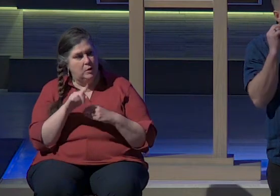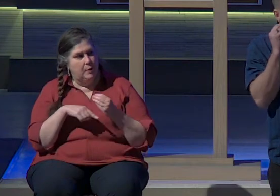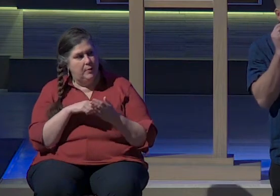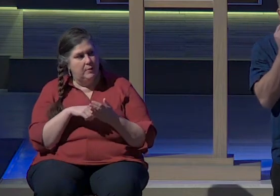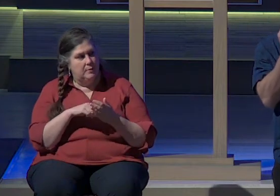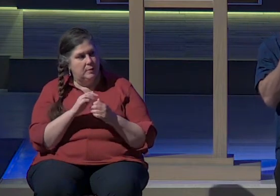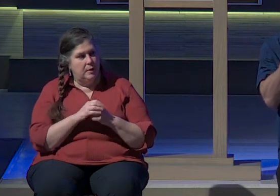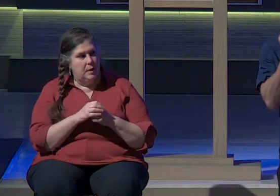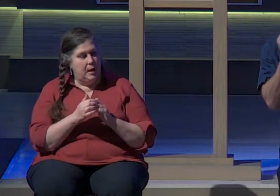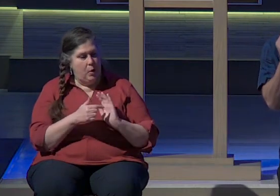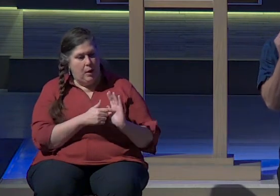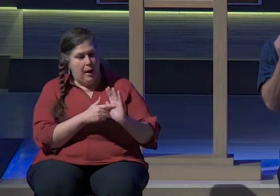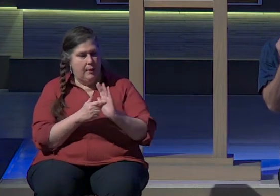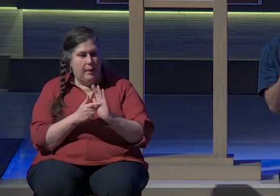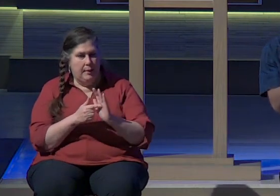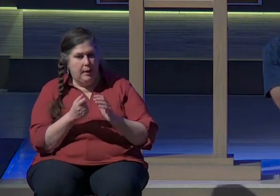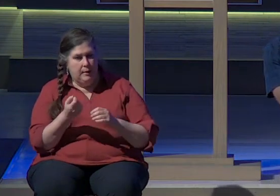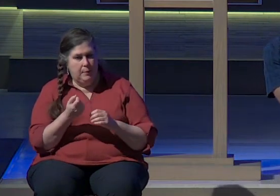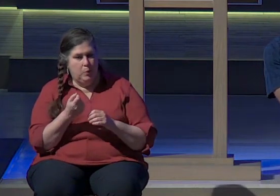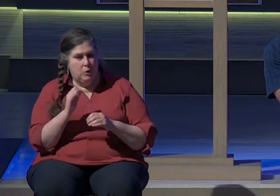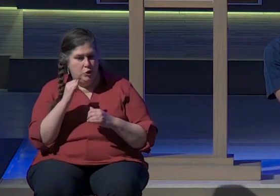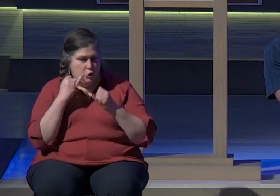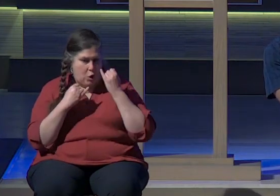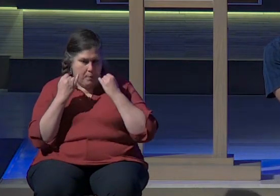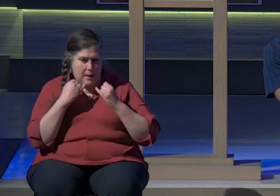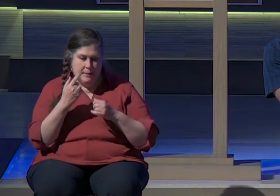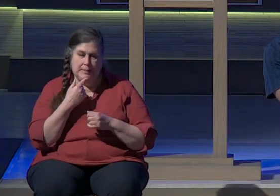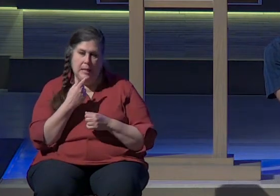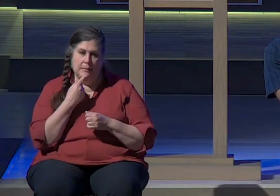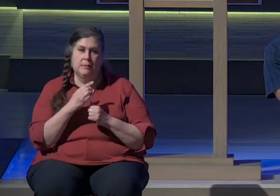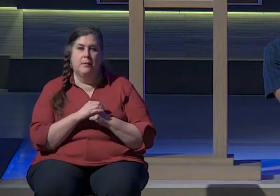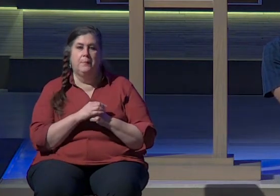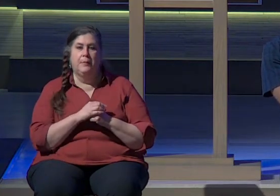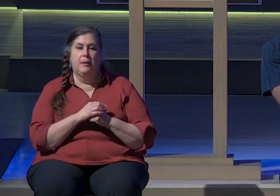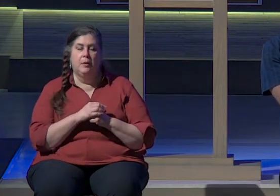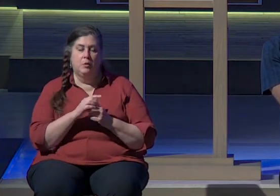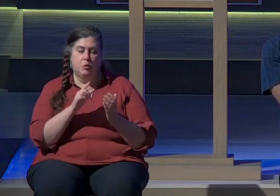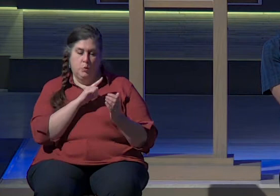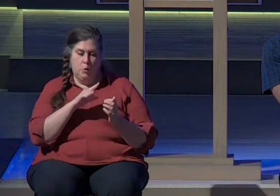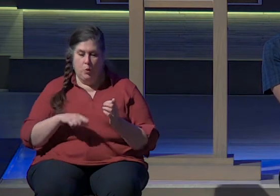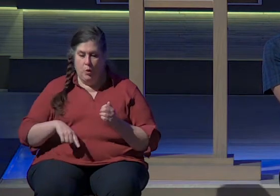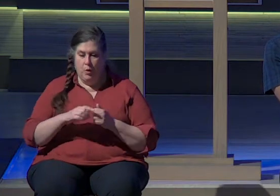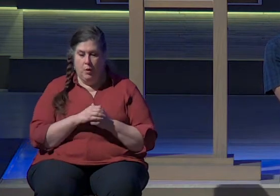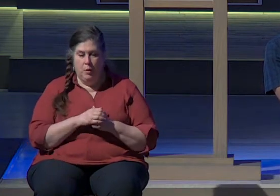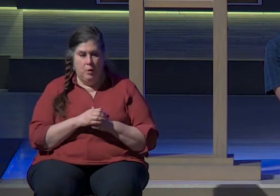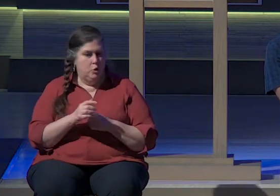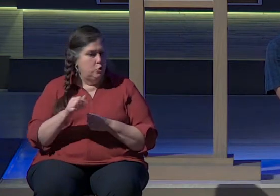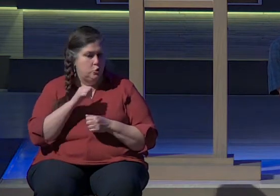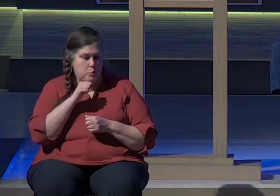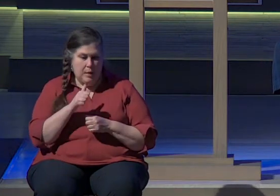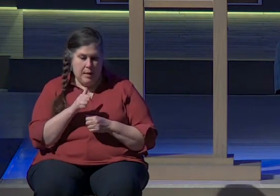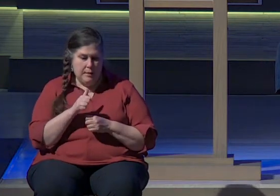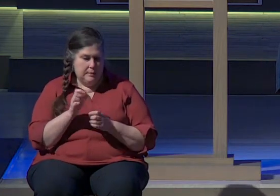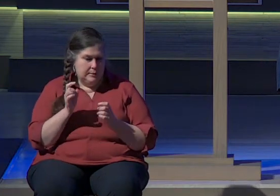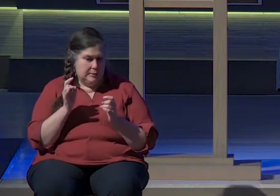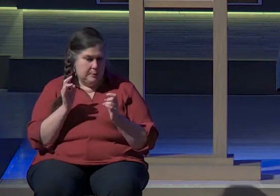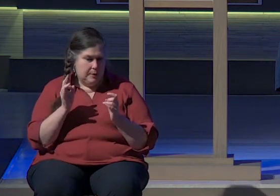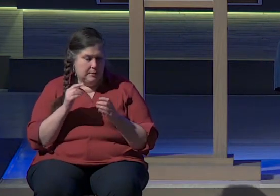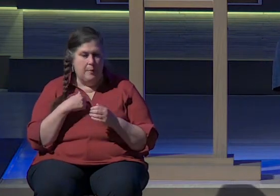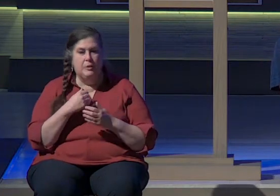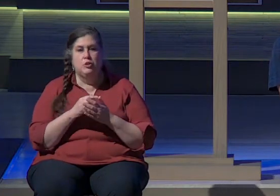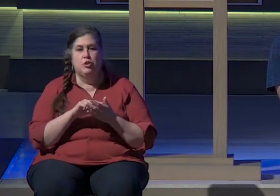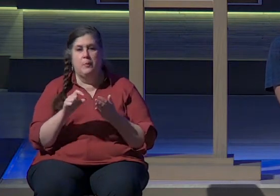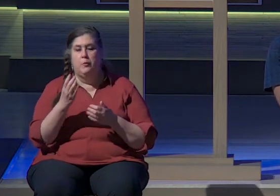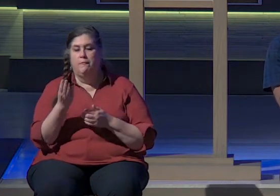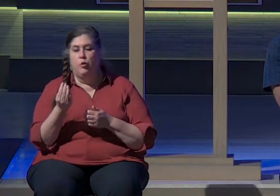Specifically, I'll just highlight a little bit of what Jeremiah says to the Lord. Do not despise us. I'm in chapter